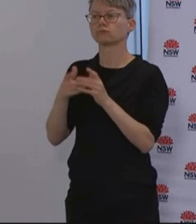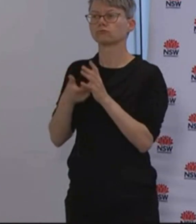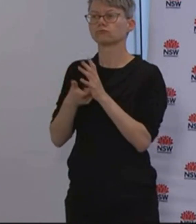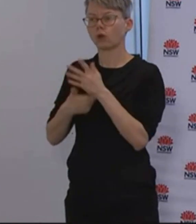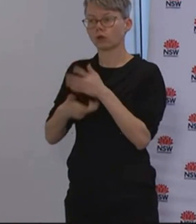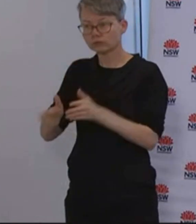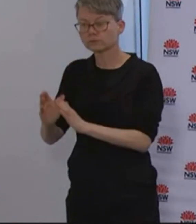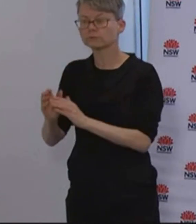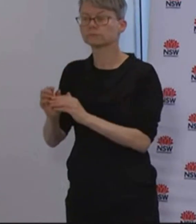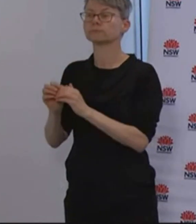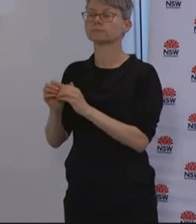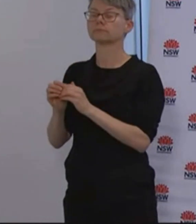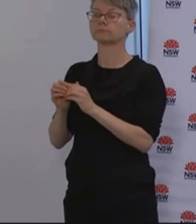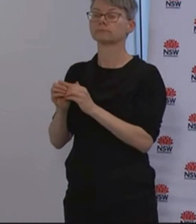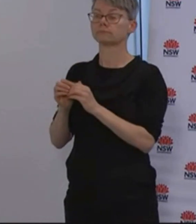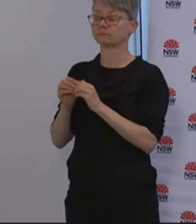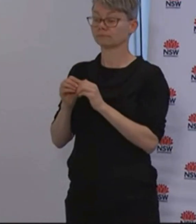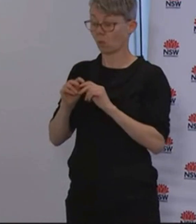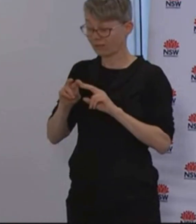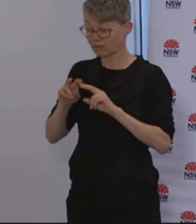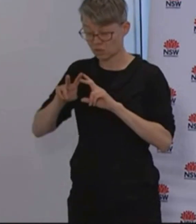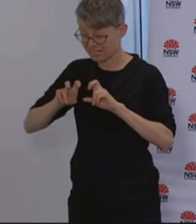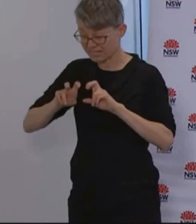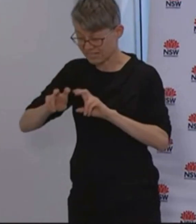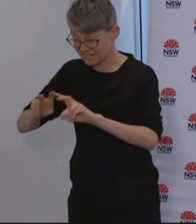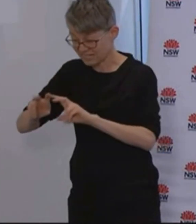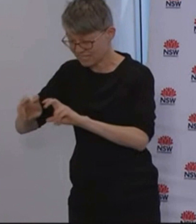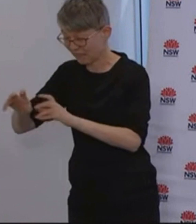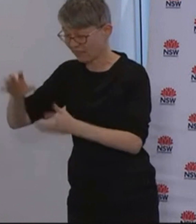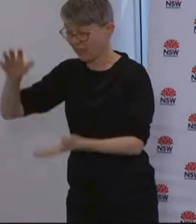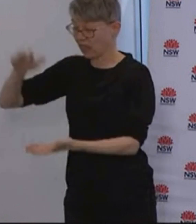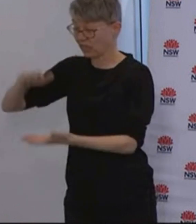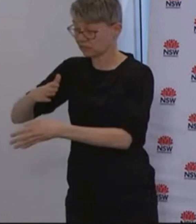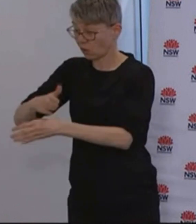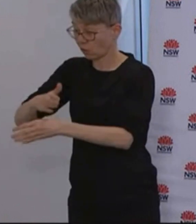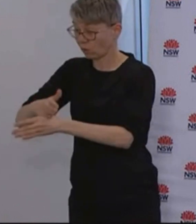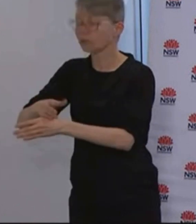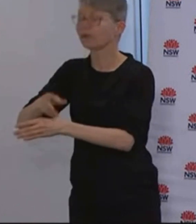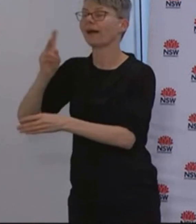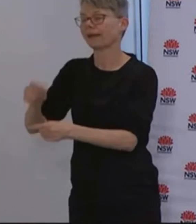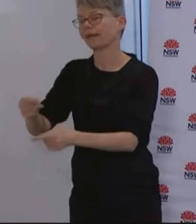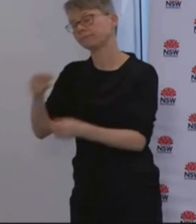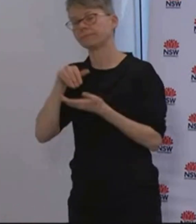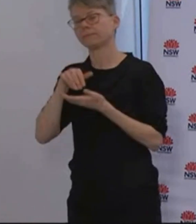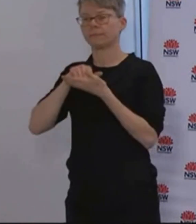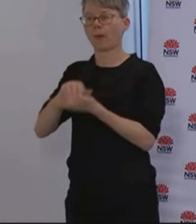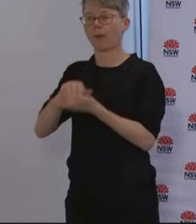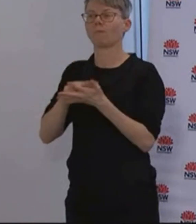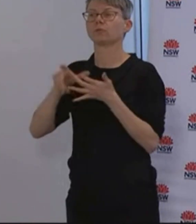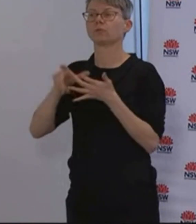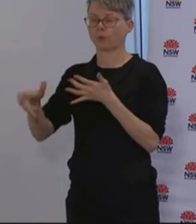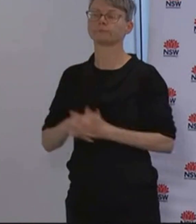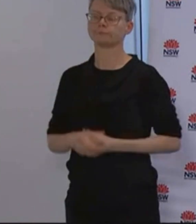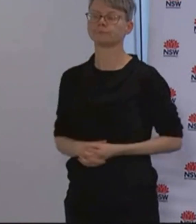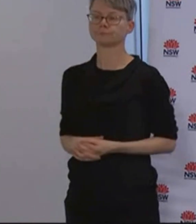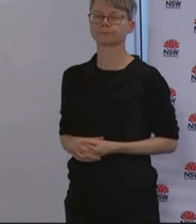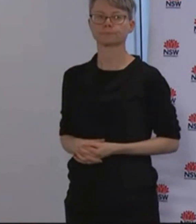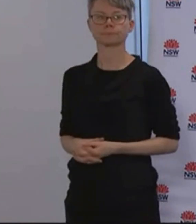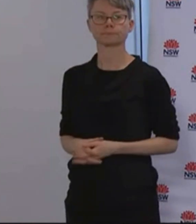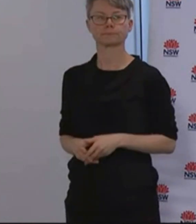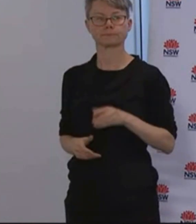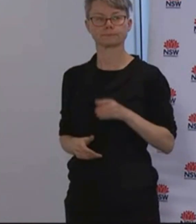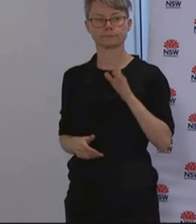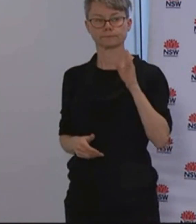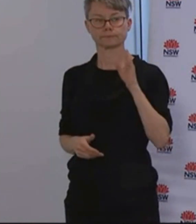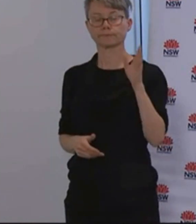remain ready to, once our workload dies down, to resume our efforts in relation to supporting our colleagues in Victoria. There have been fairly long waits